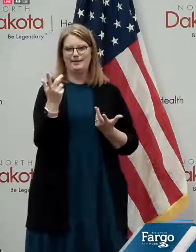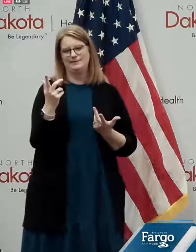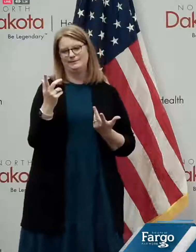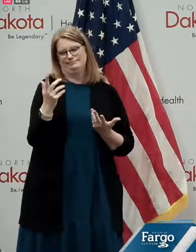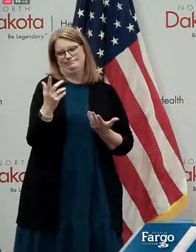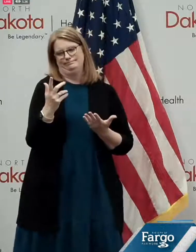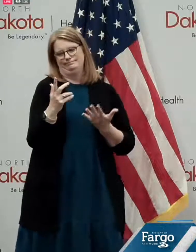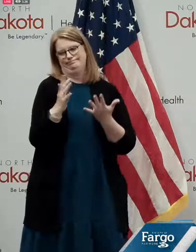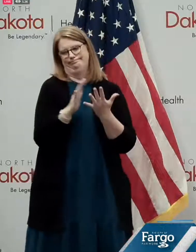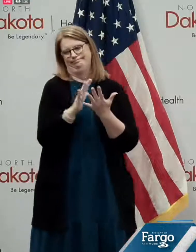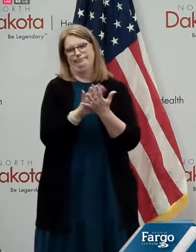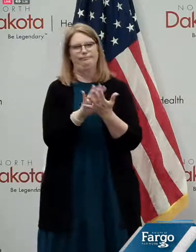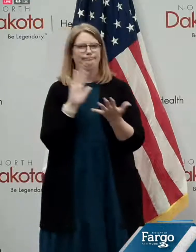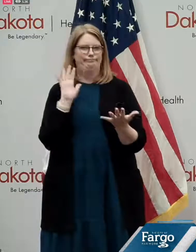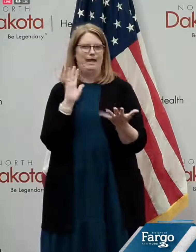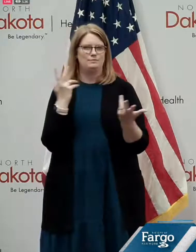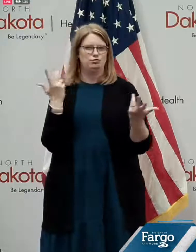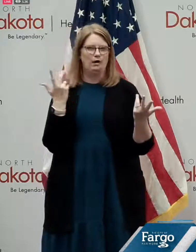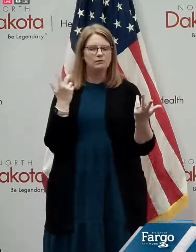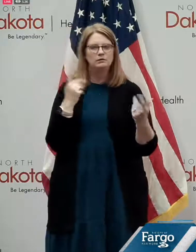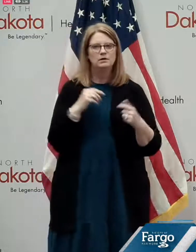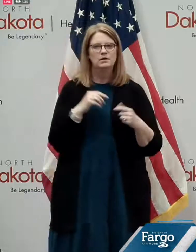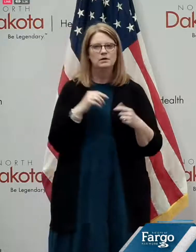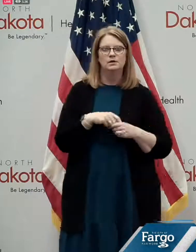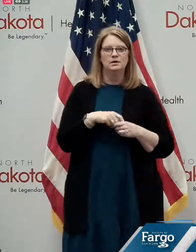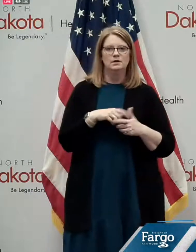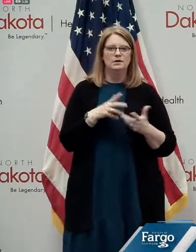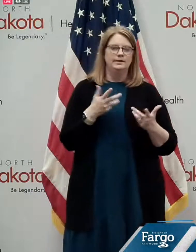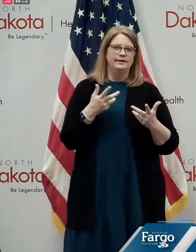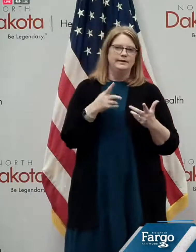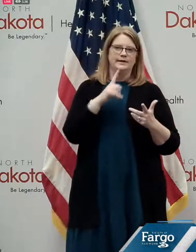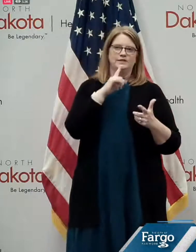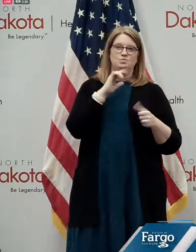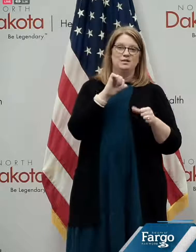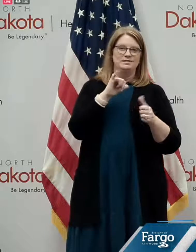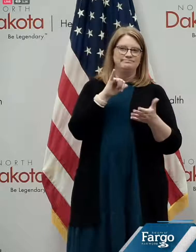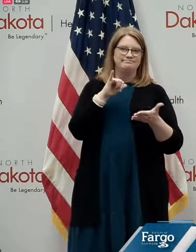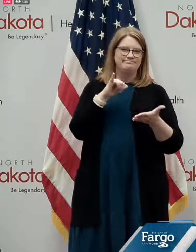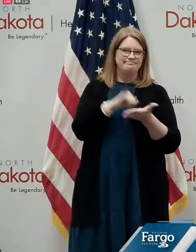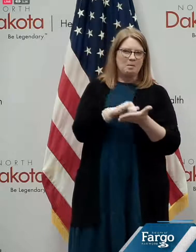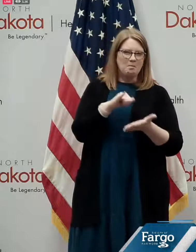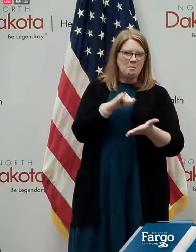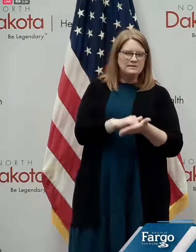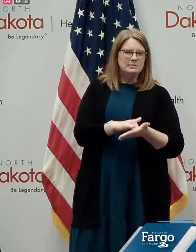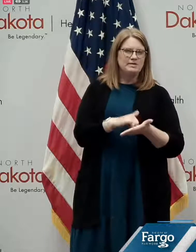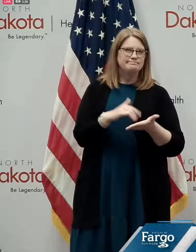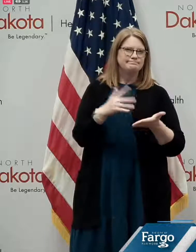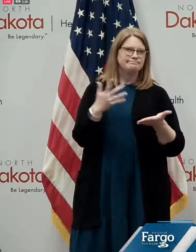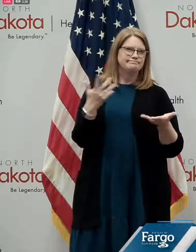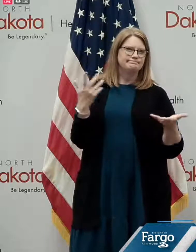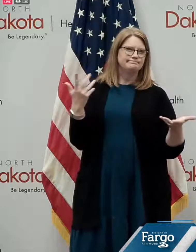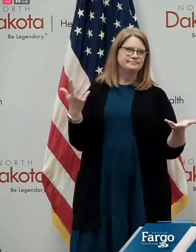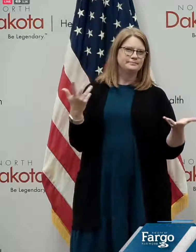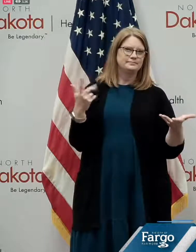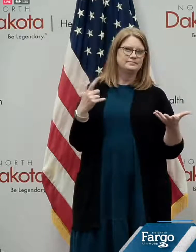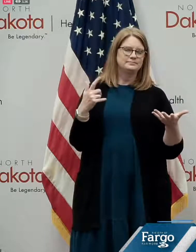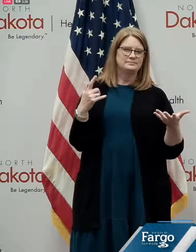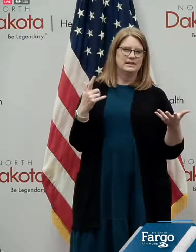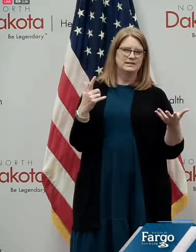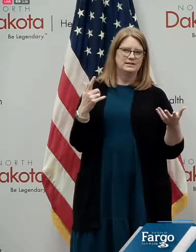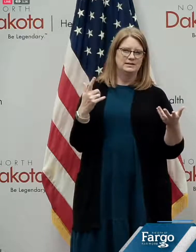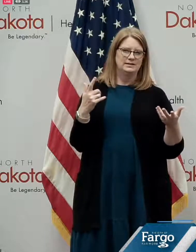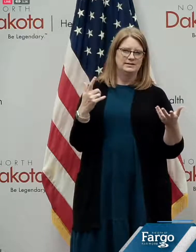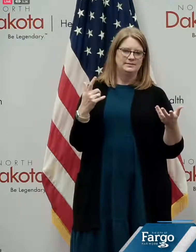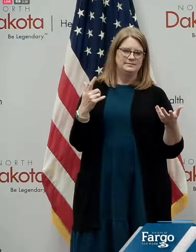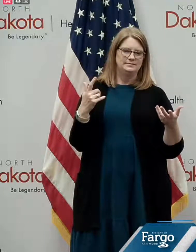arbitrary, but I think it's impossible to it's impossible to put all the variables even